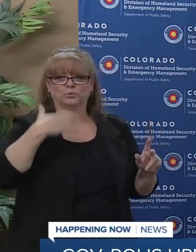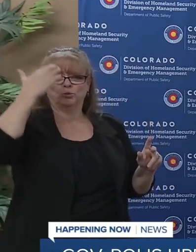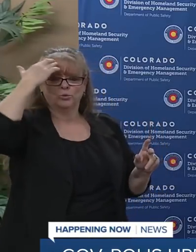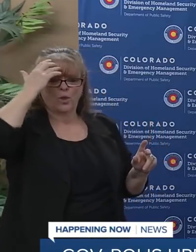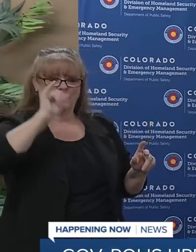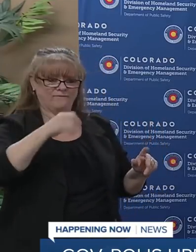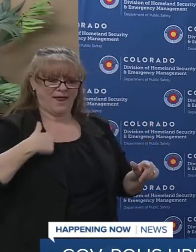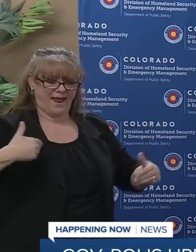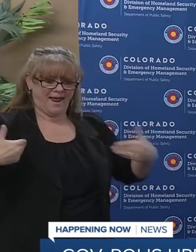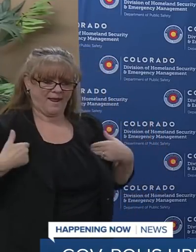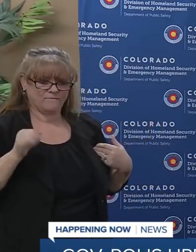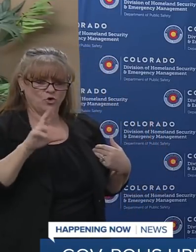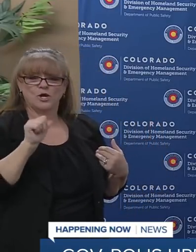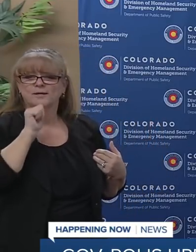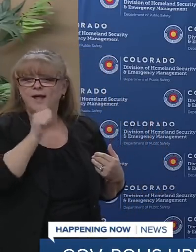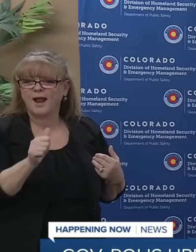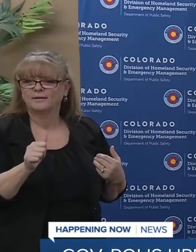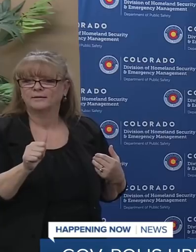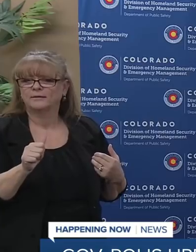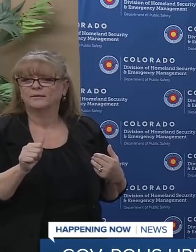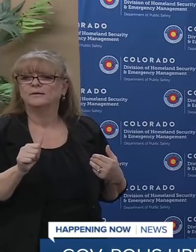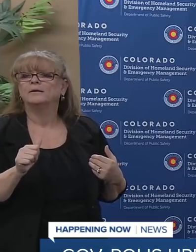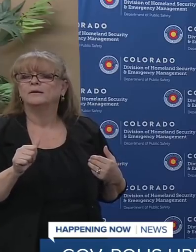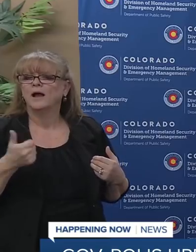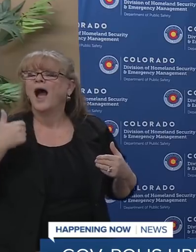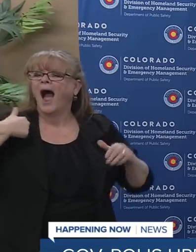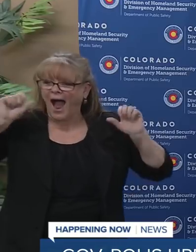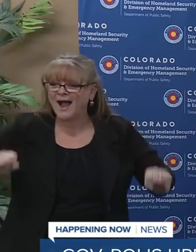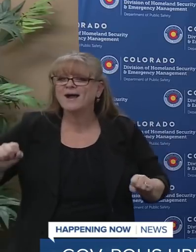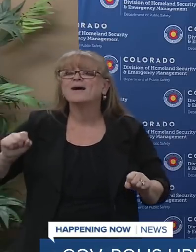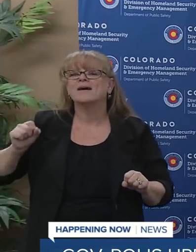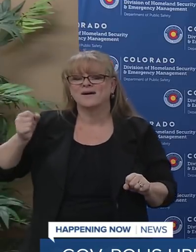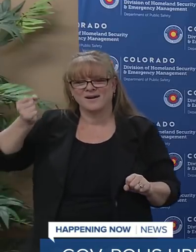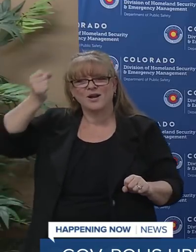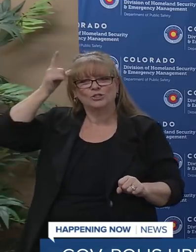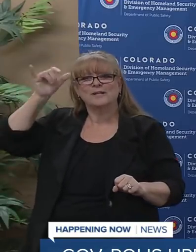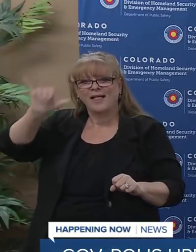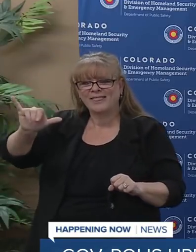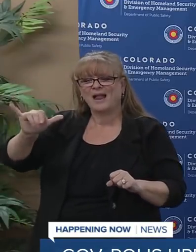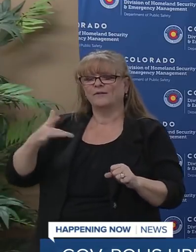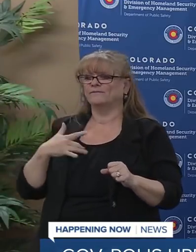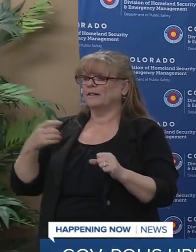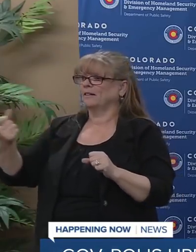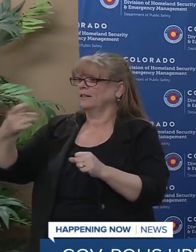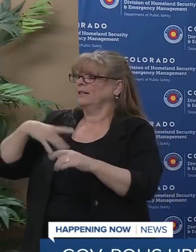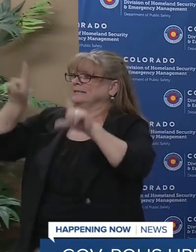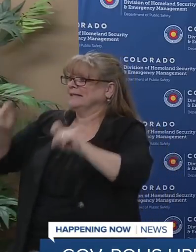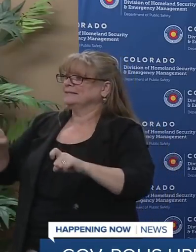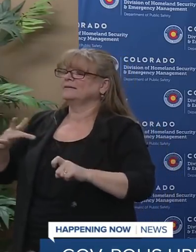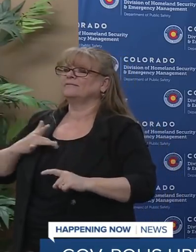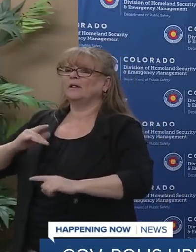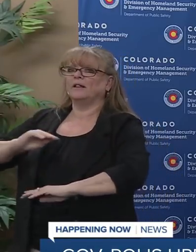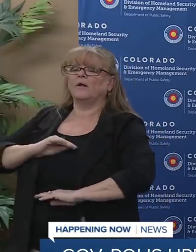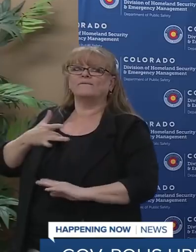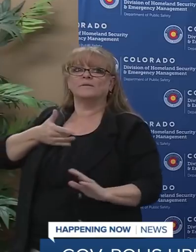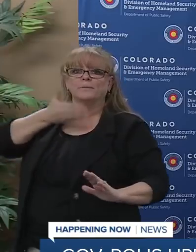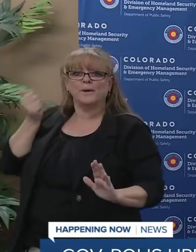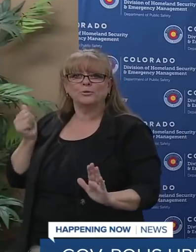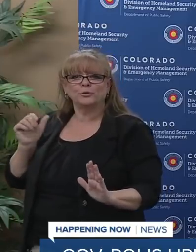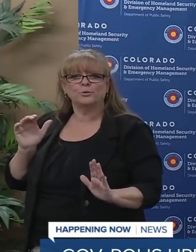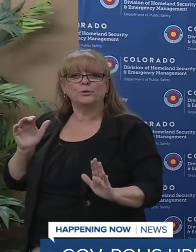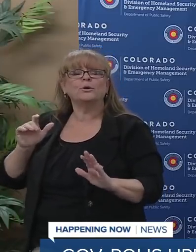having his friends tested. But that should not be a false sense of security. The mass testing, which